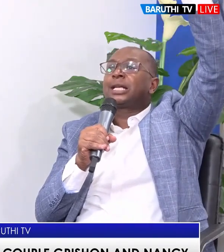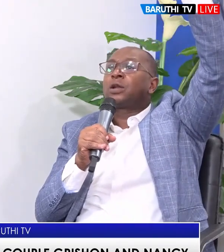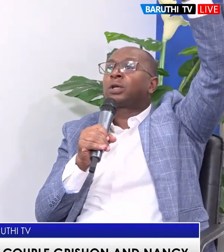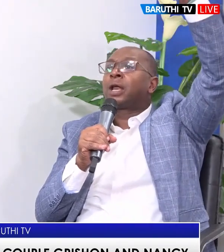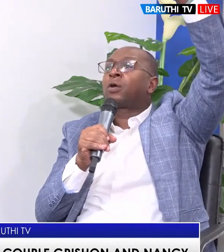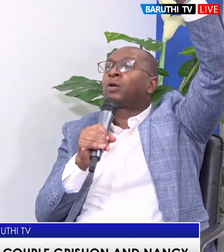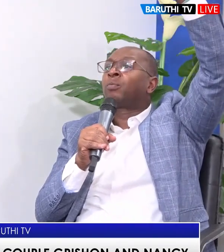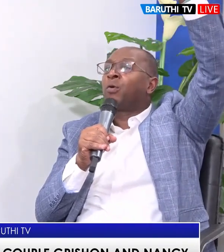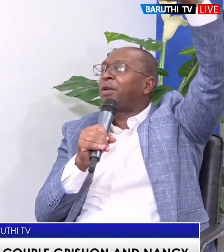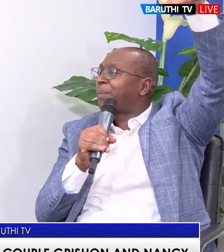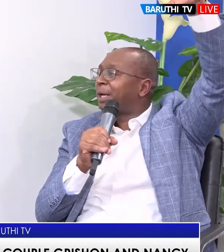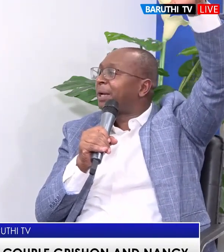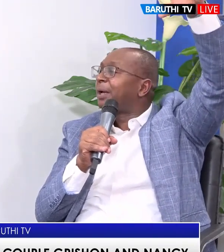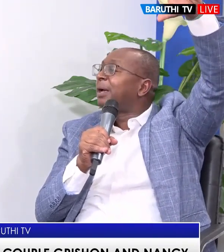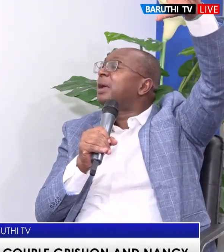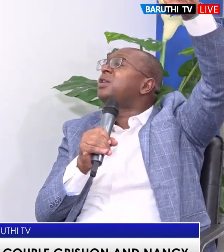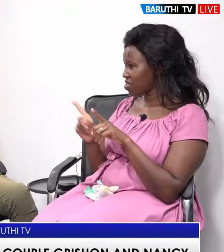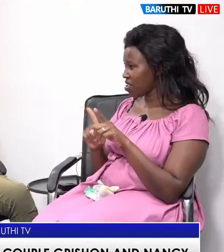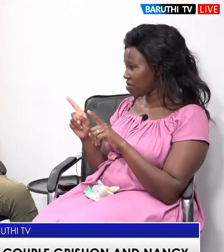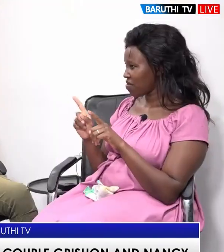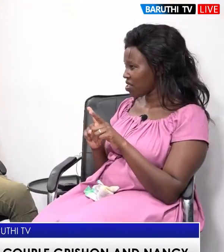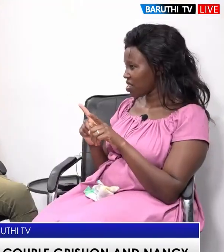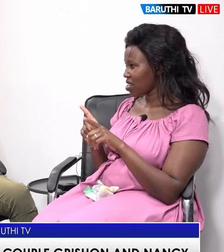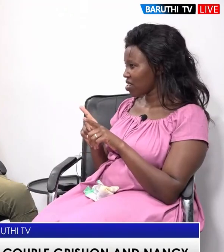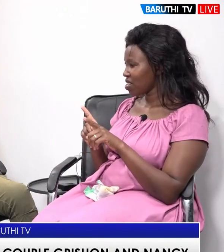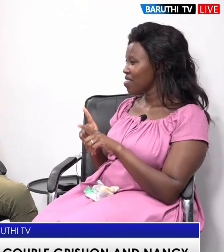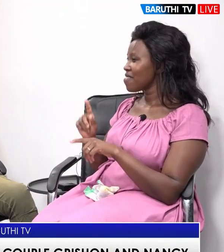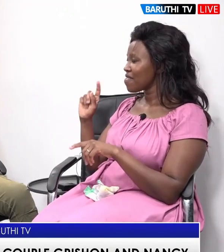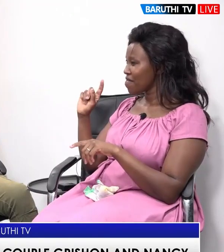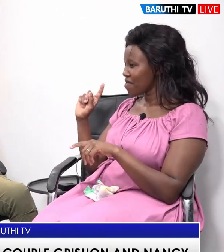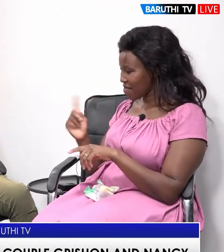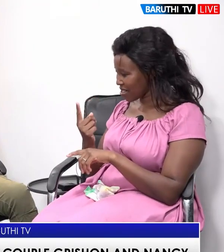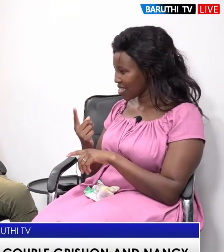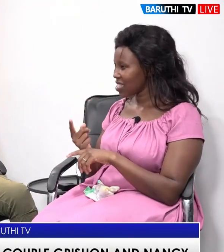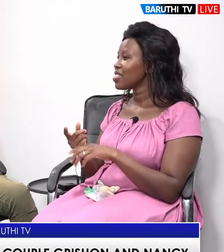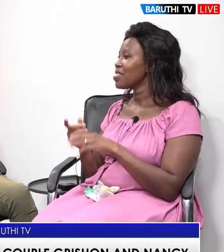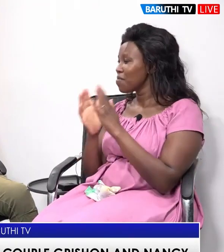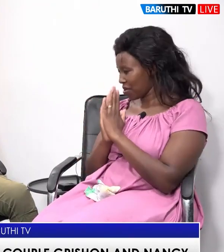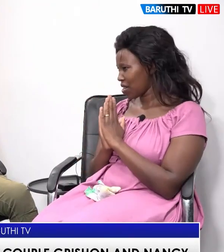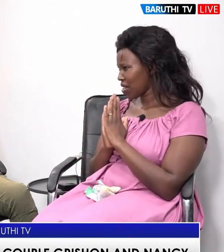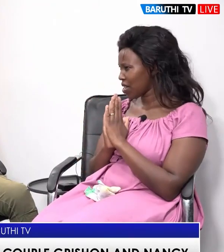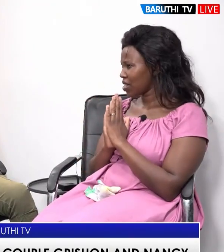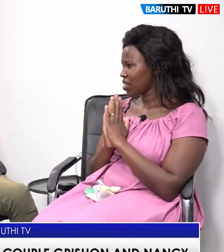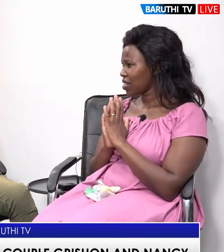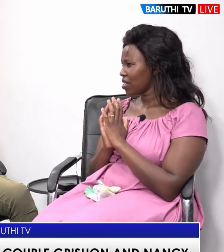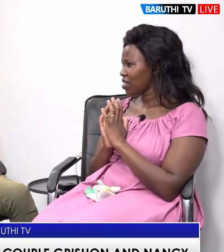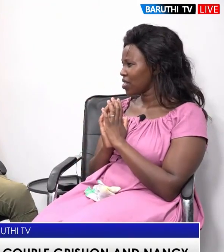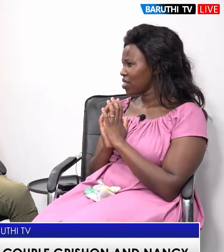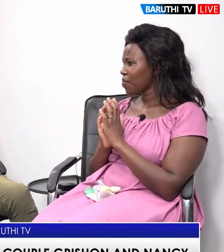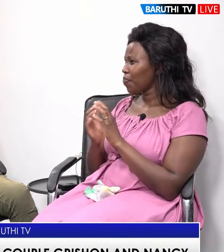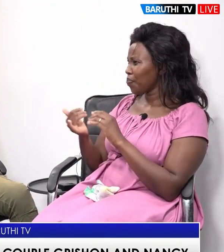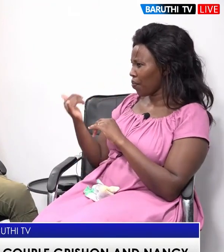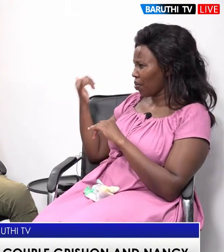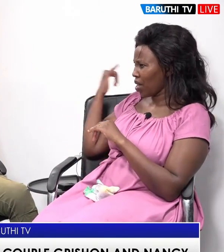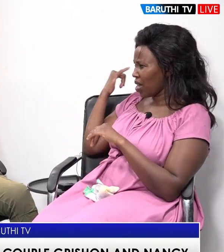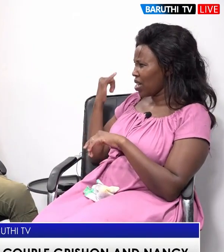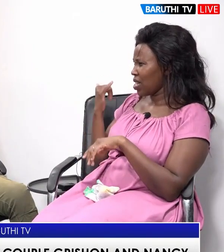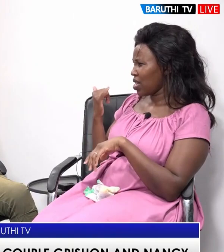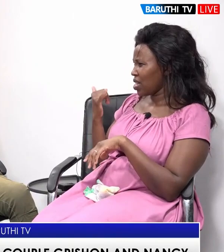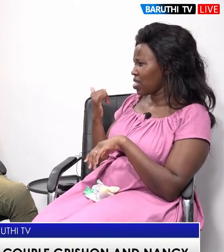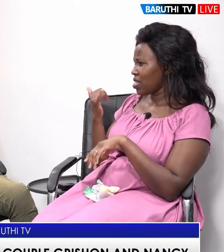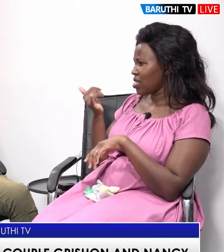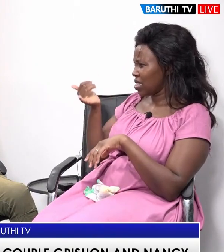unajua kampuni gani ya tours and travel, definitely atasema Bonfire. Yes. Even the research have So when been you done. want to talk about traveling, you Yes.